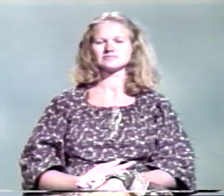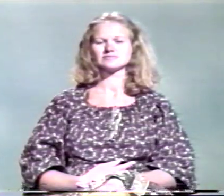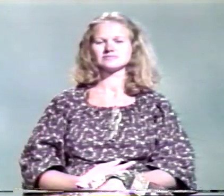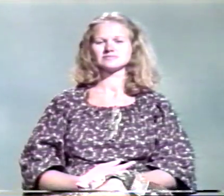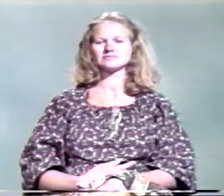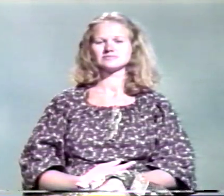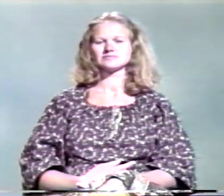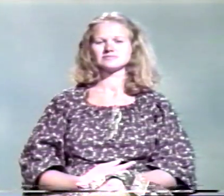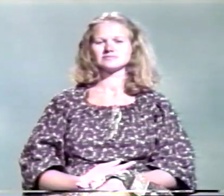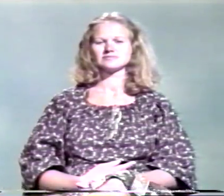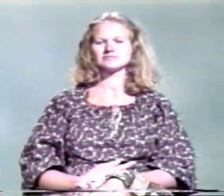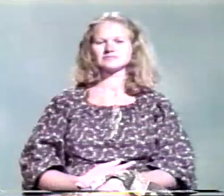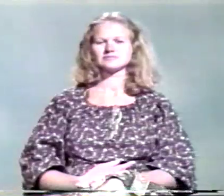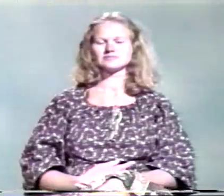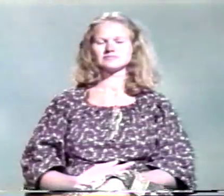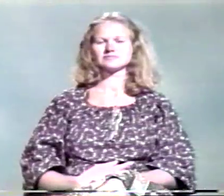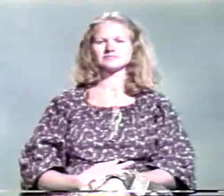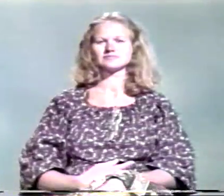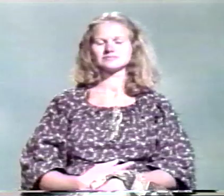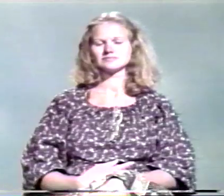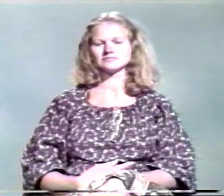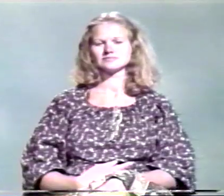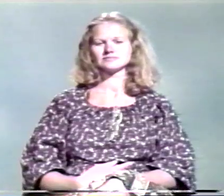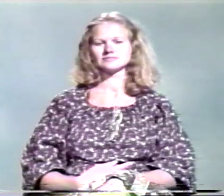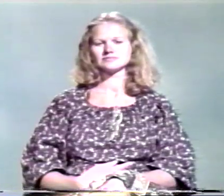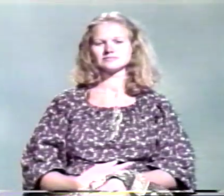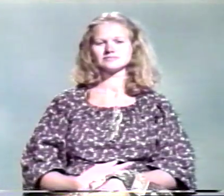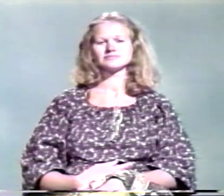her. I don't know. What shall I do?